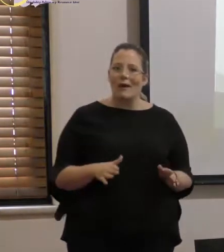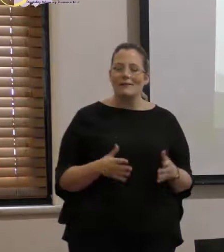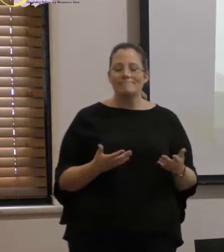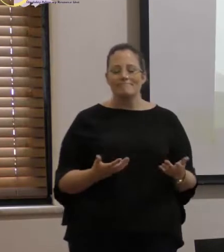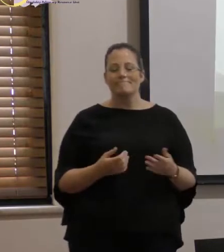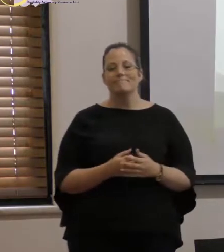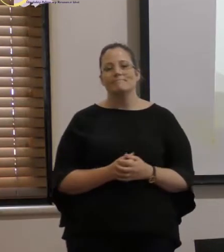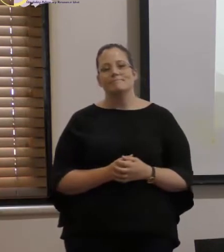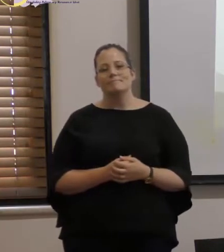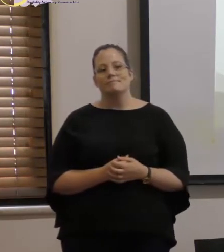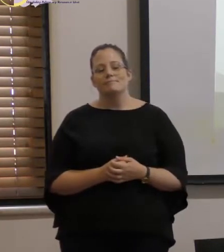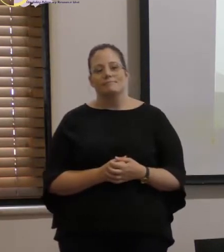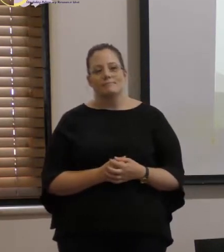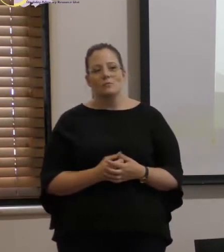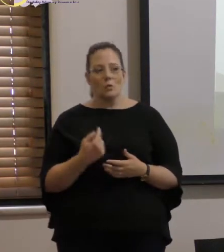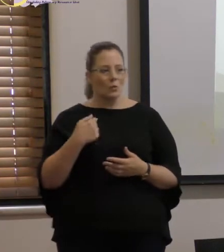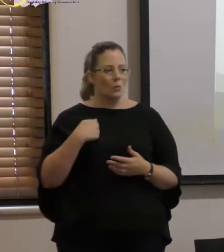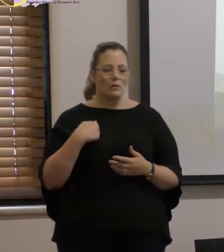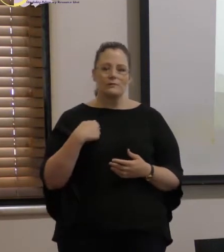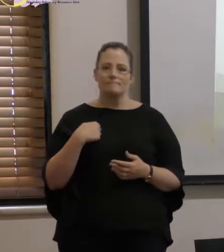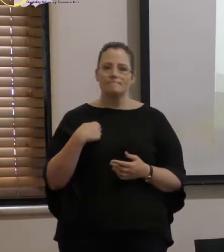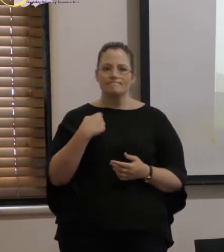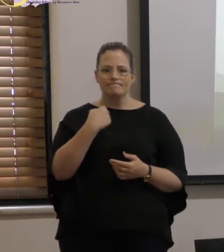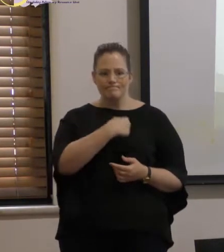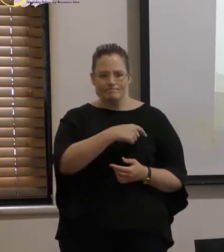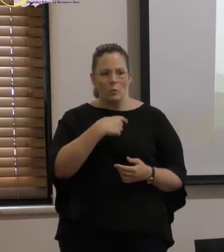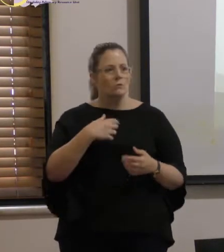real strong leadership, and be reaching out to